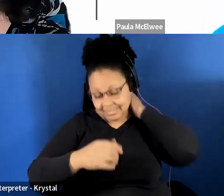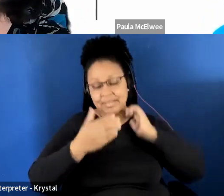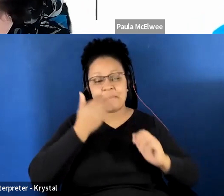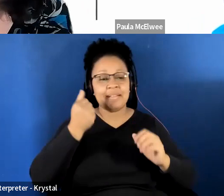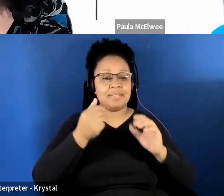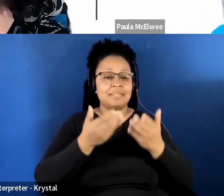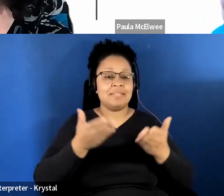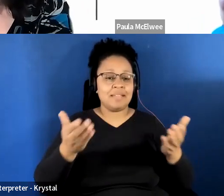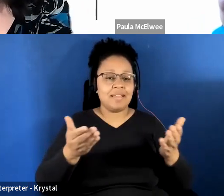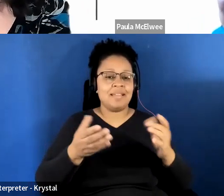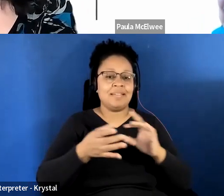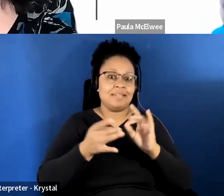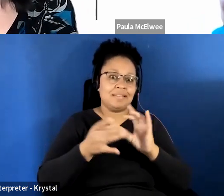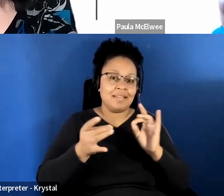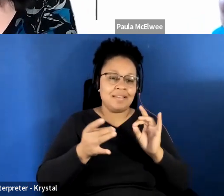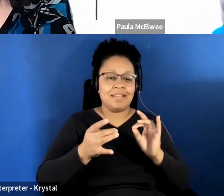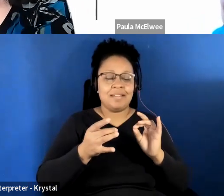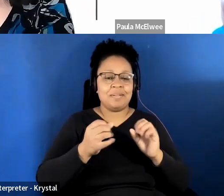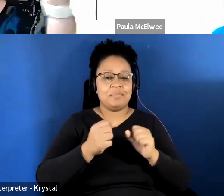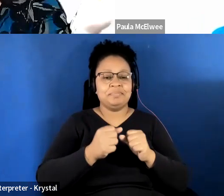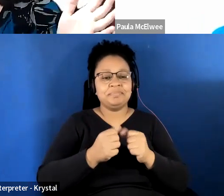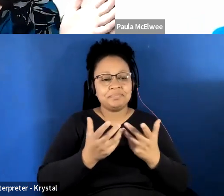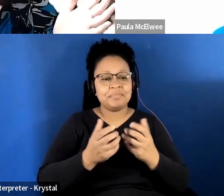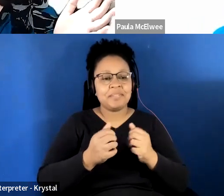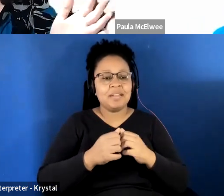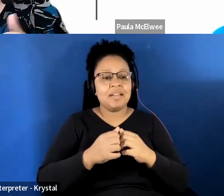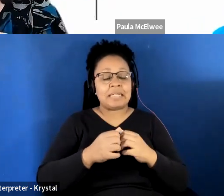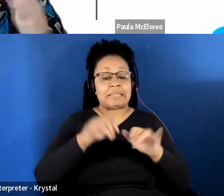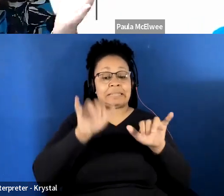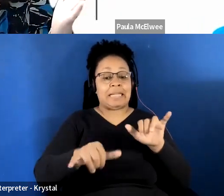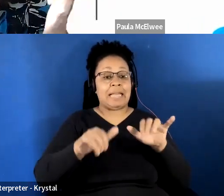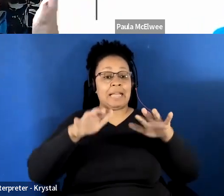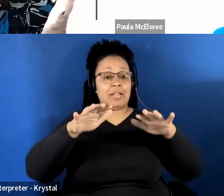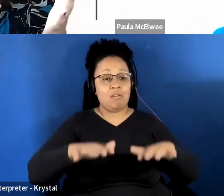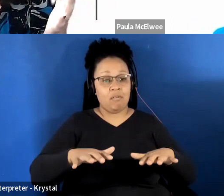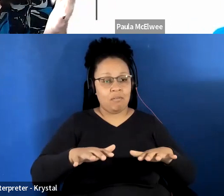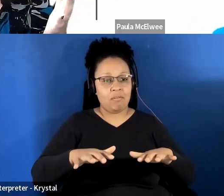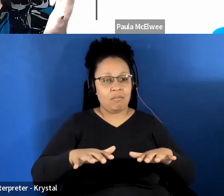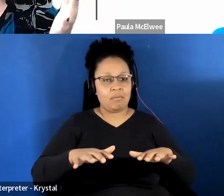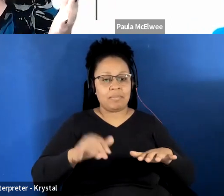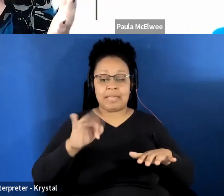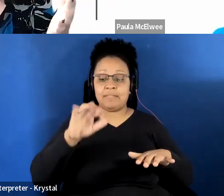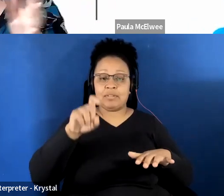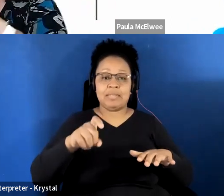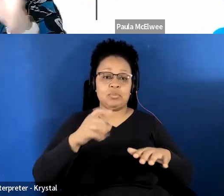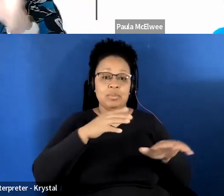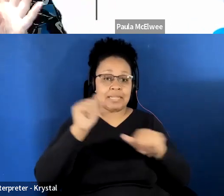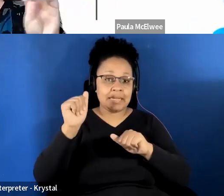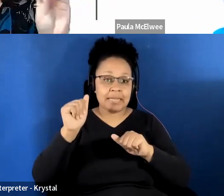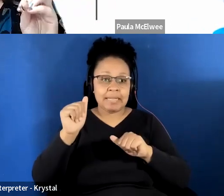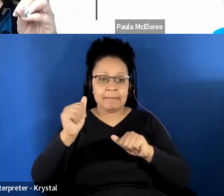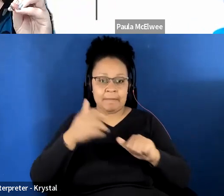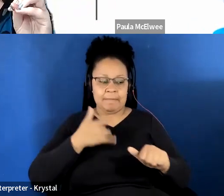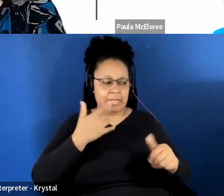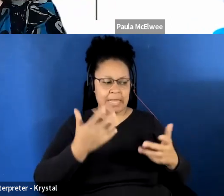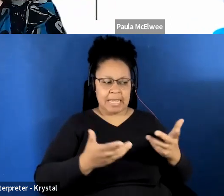stay calm. If you need to leave, make an excuse and leave. Like I've suddenly in the middle of a conversation when things start